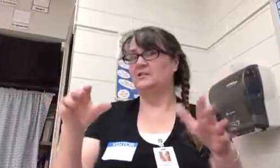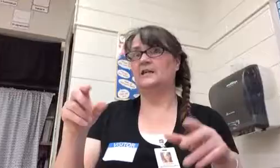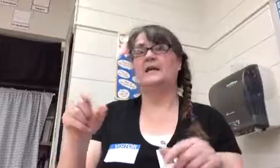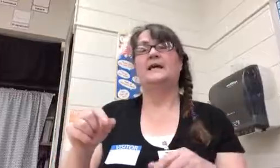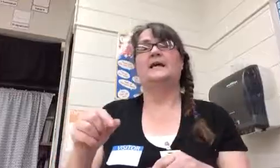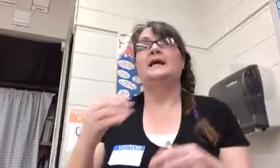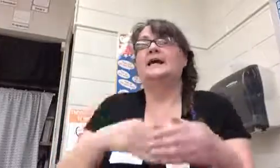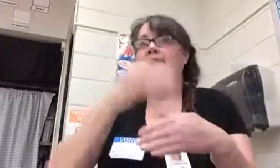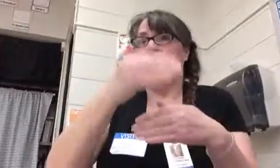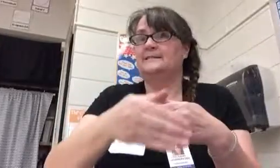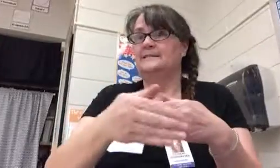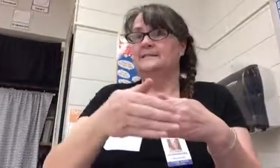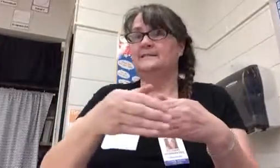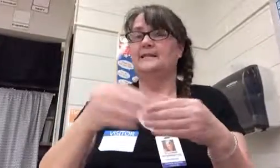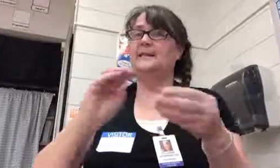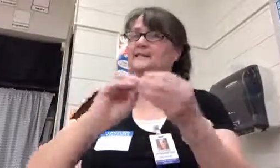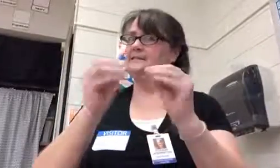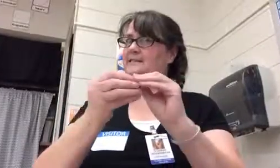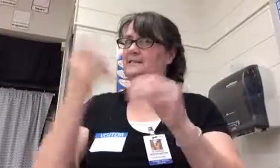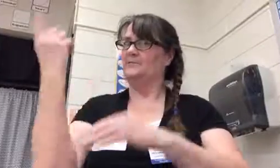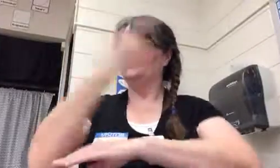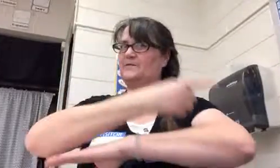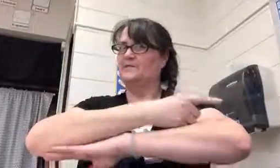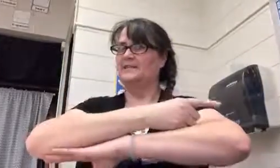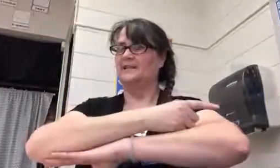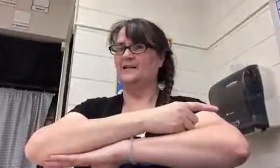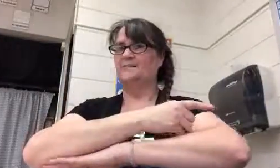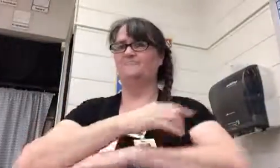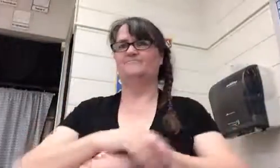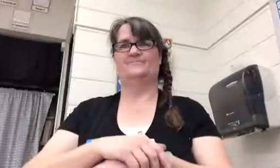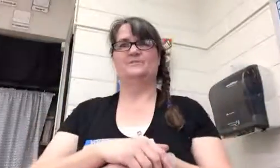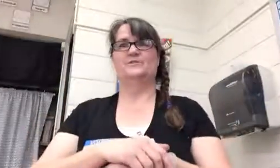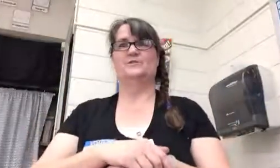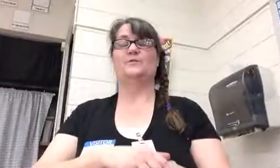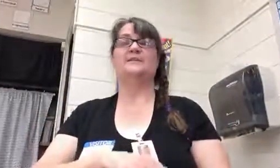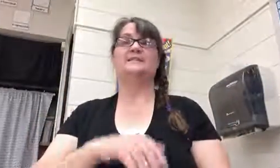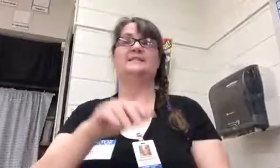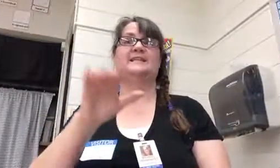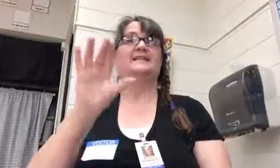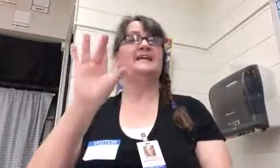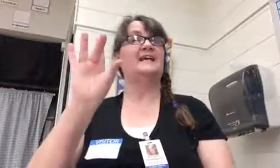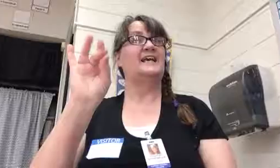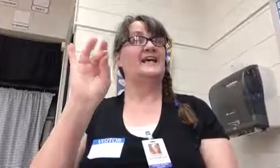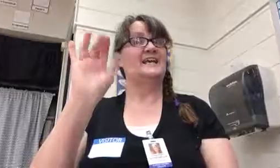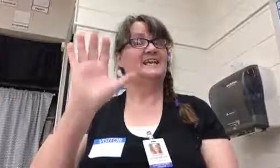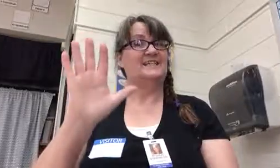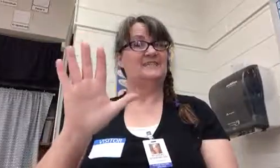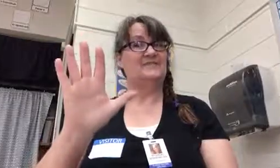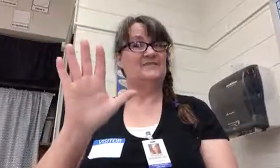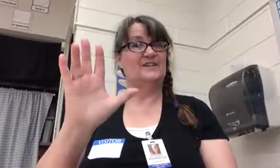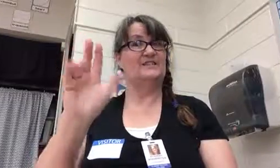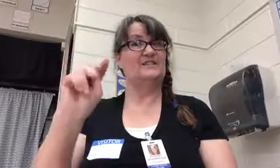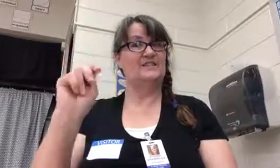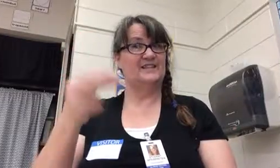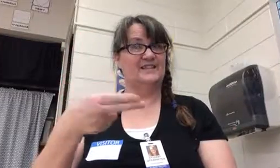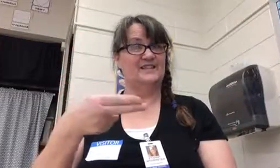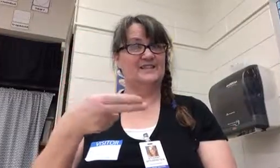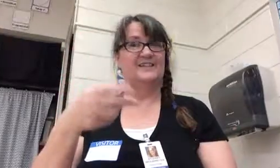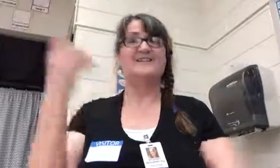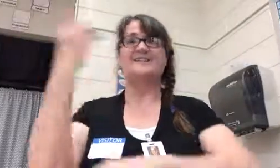Yesterday was the 85th day of school. Can you guys see that Gannon was messing with my stuff? Yeah. Everything's all